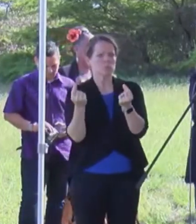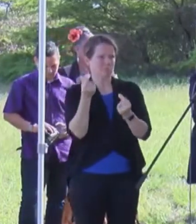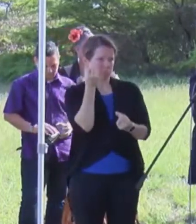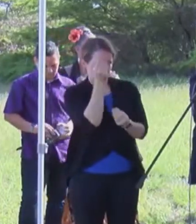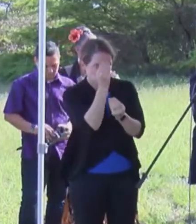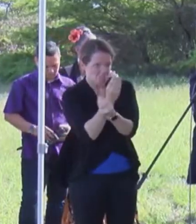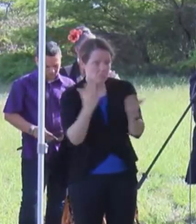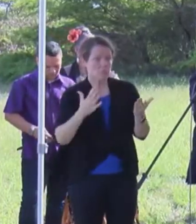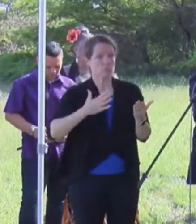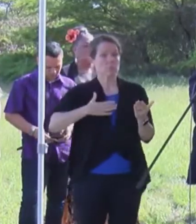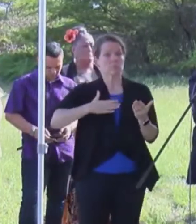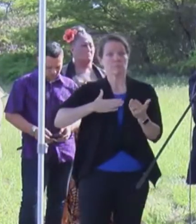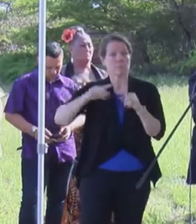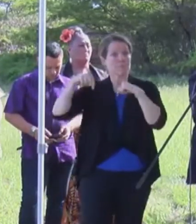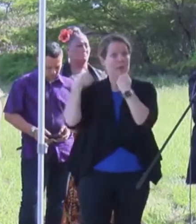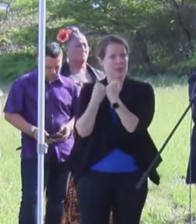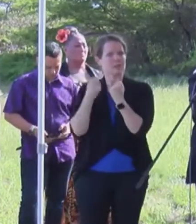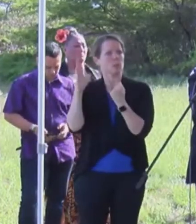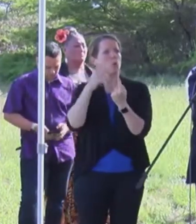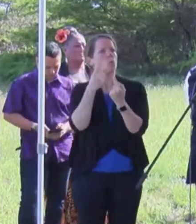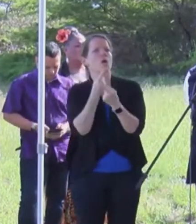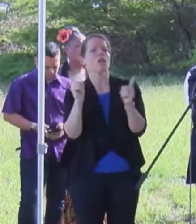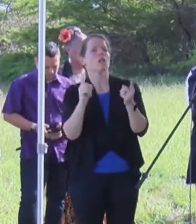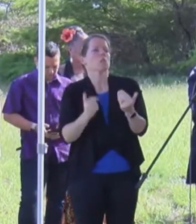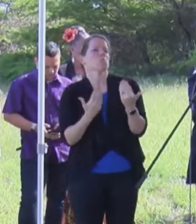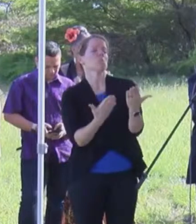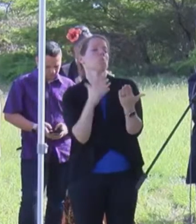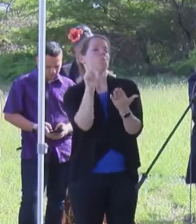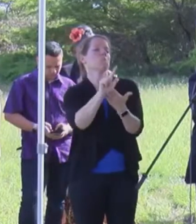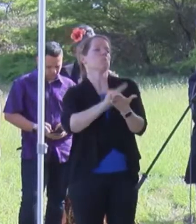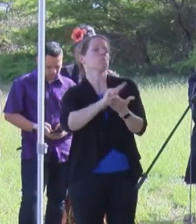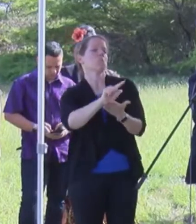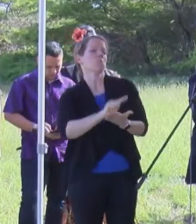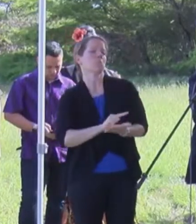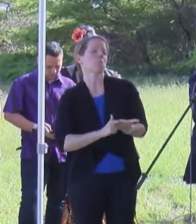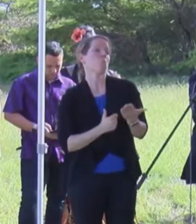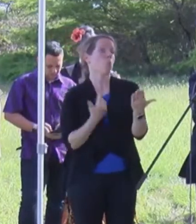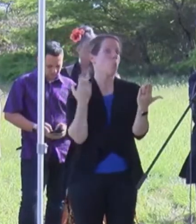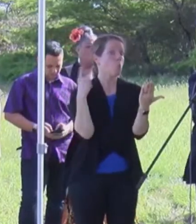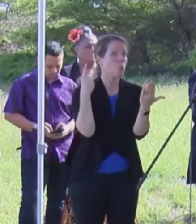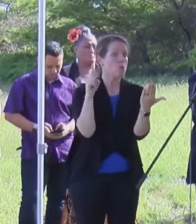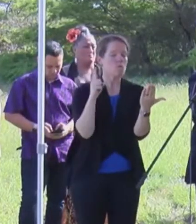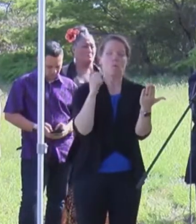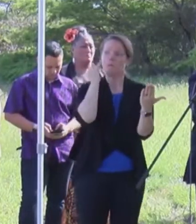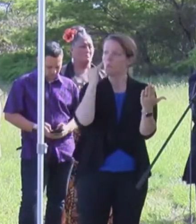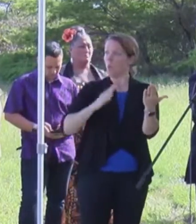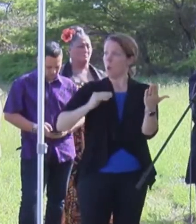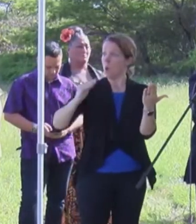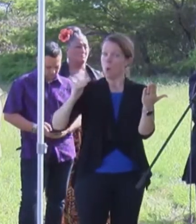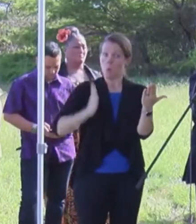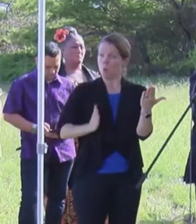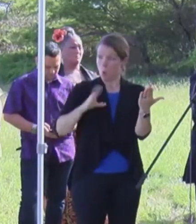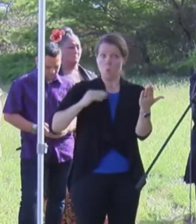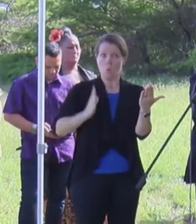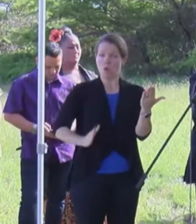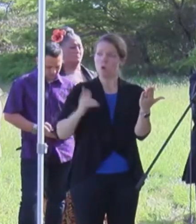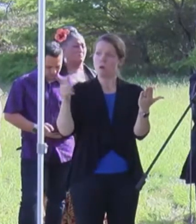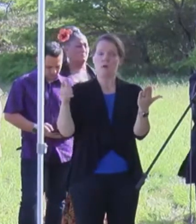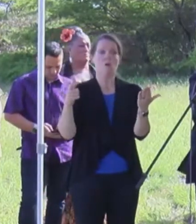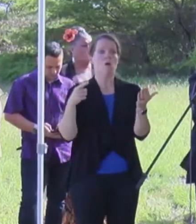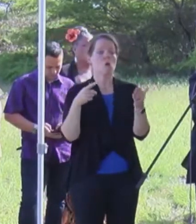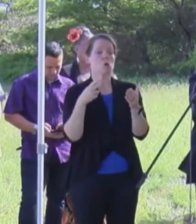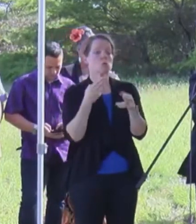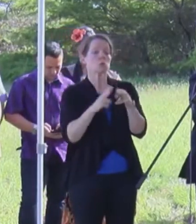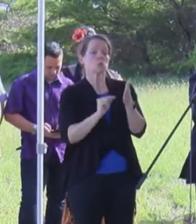tax incentives if they transfer out of the short-term rental market and sell their home or lease their home to local